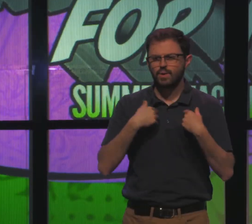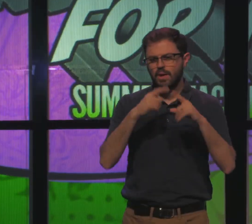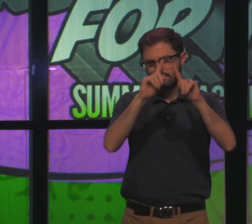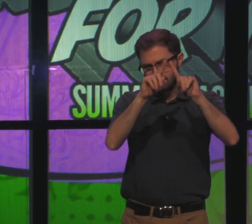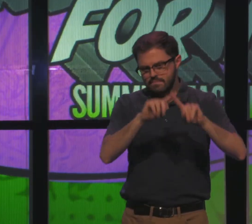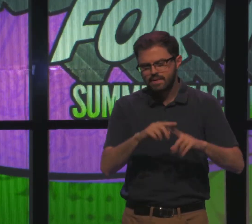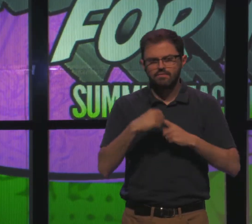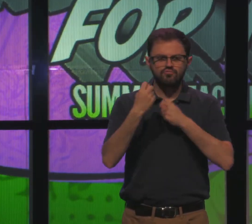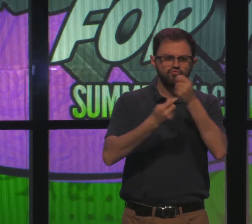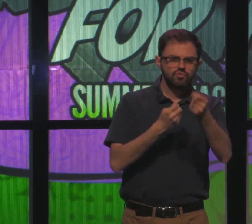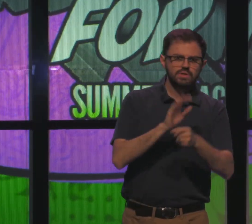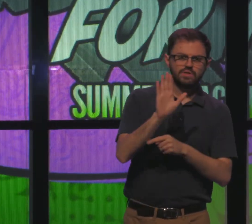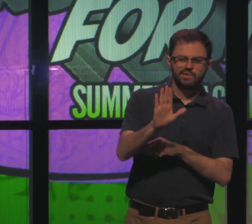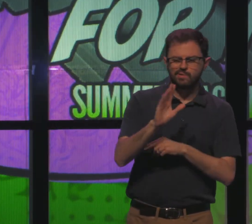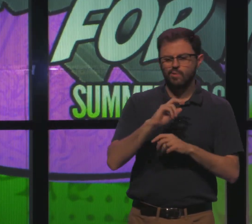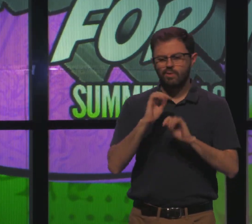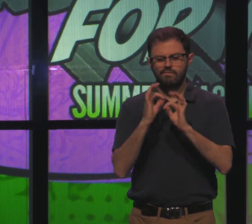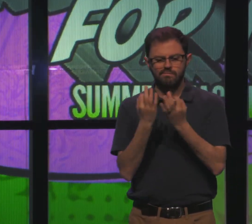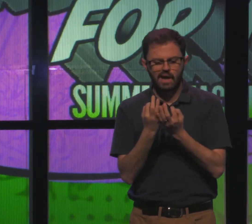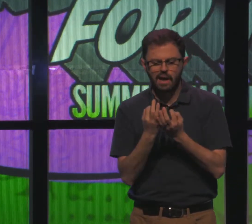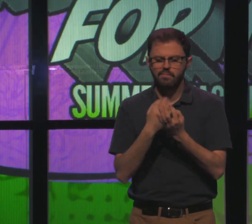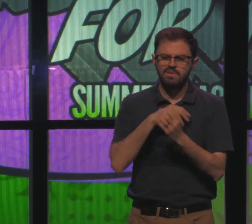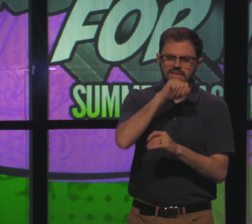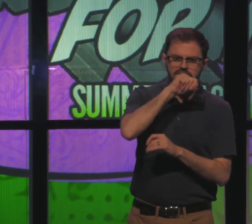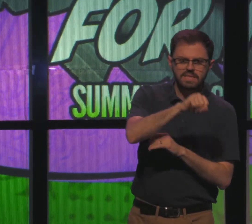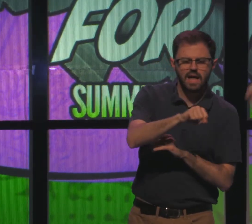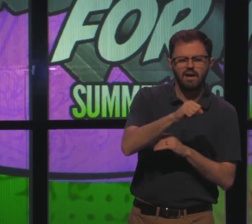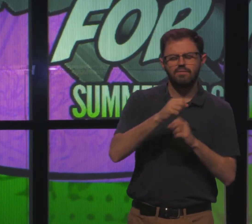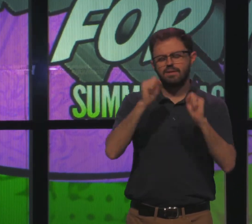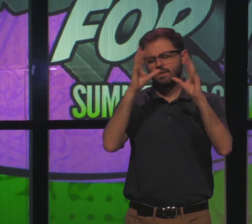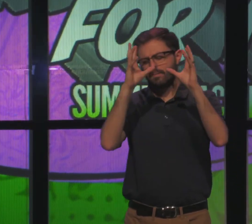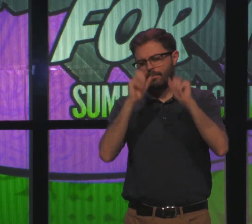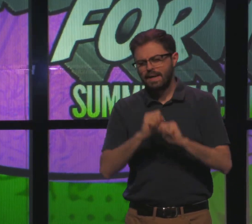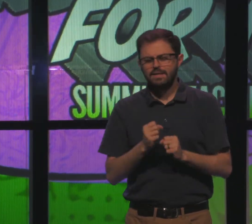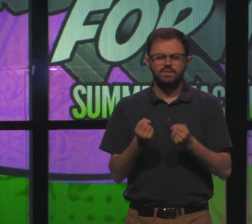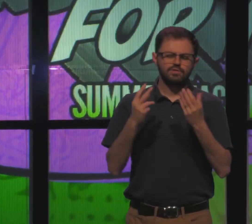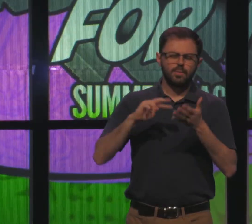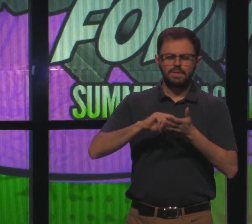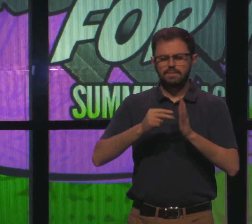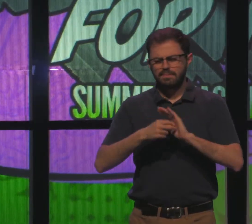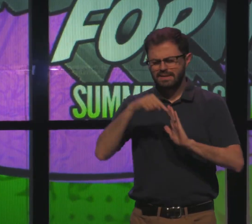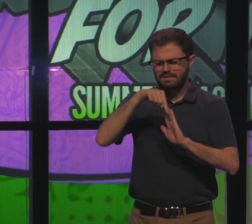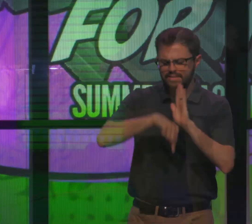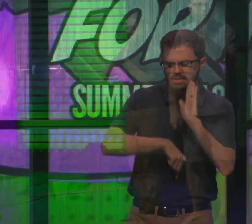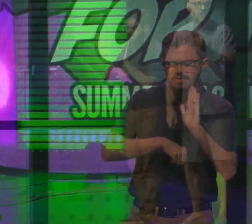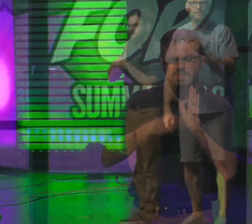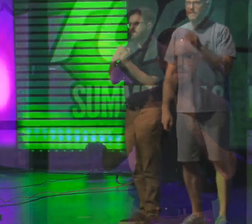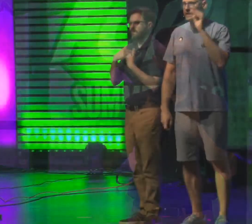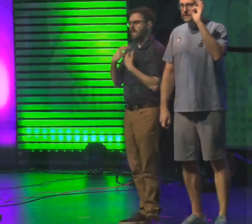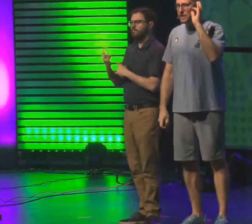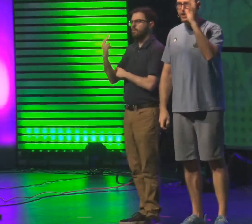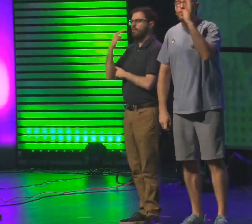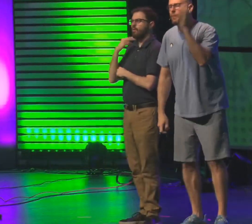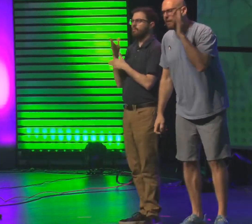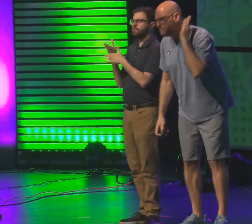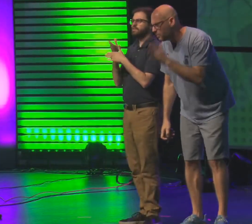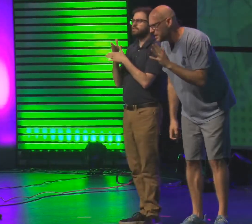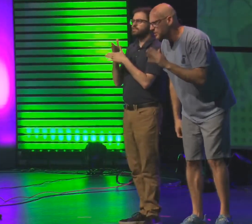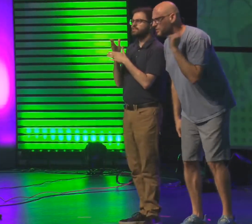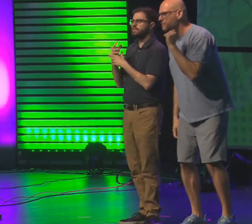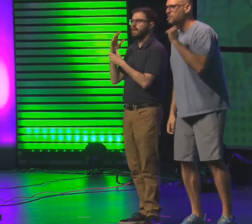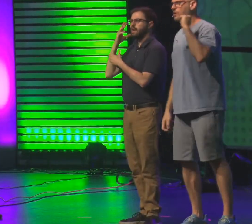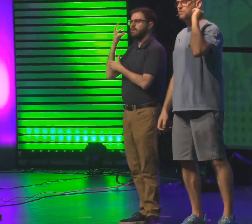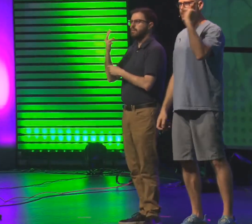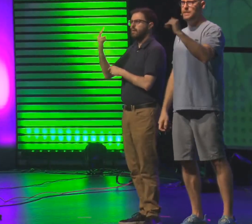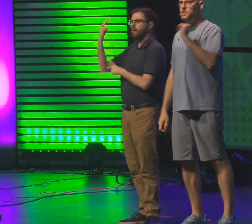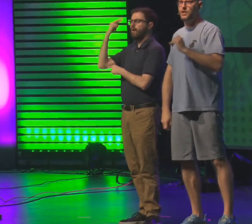love, and they're wonderful, and they're full of meaning, and they produce shared memories. But I can promise you this, hear my voice,